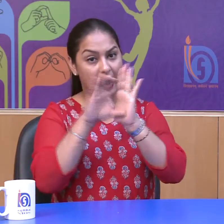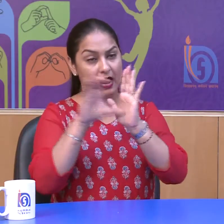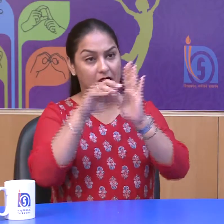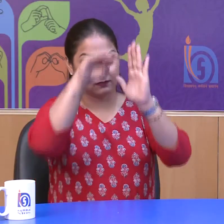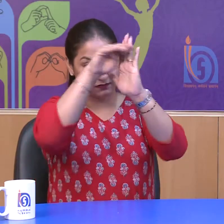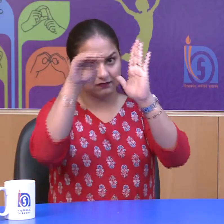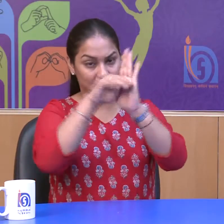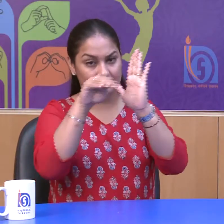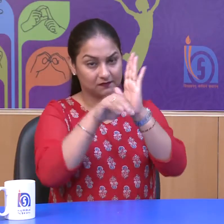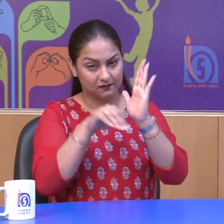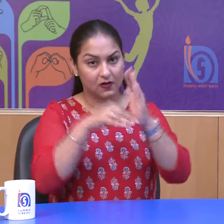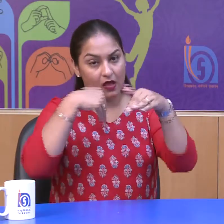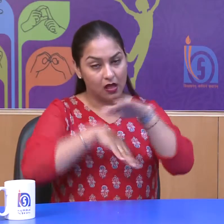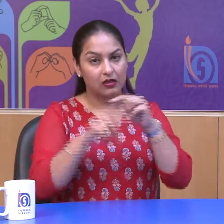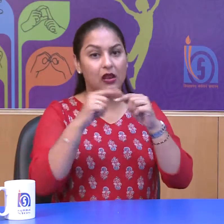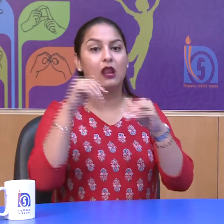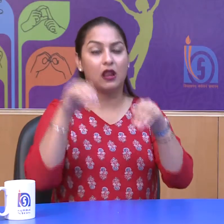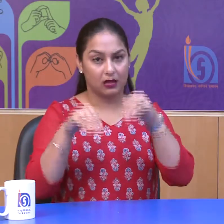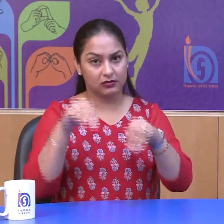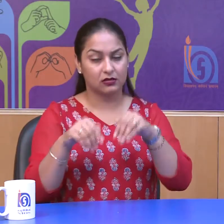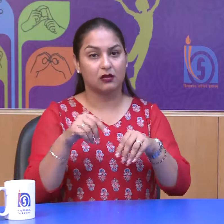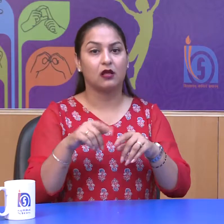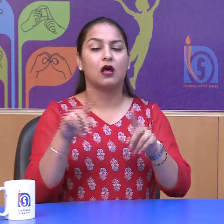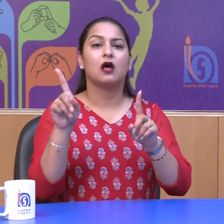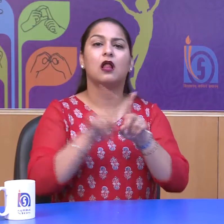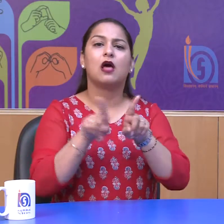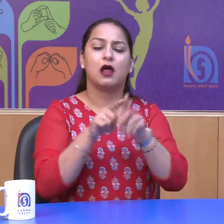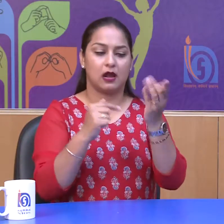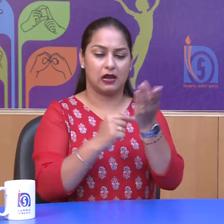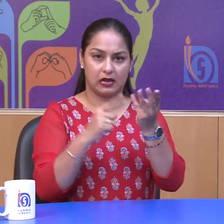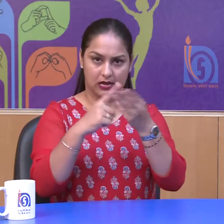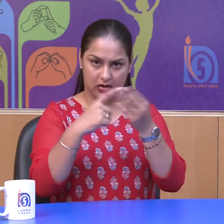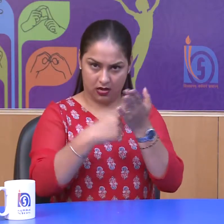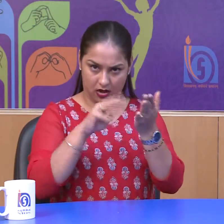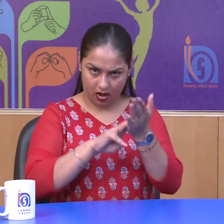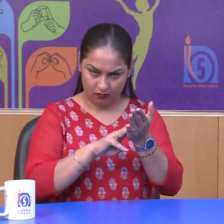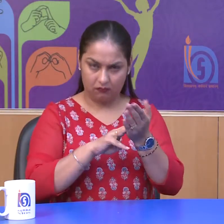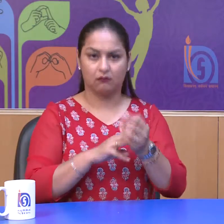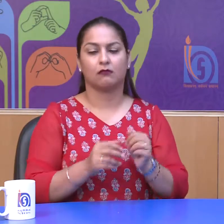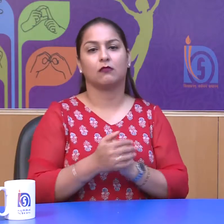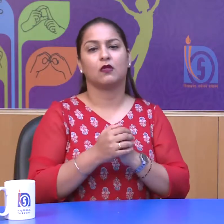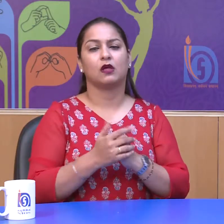election on the basis of term as general election,